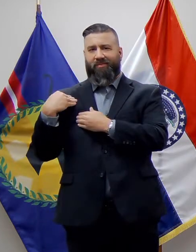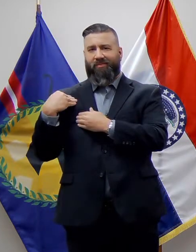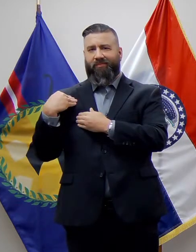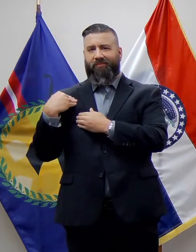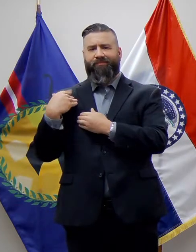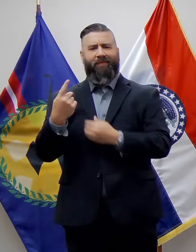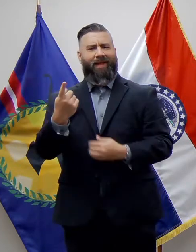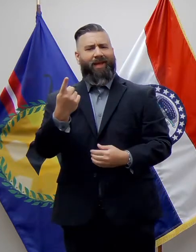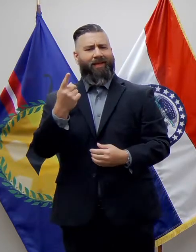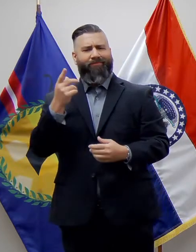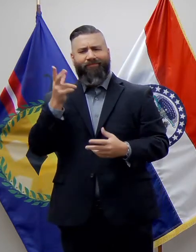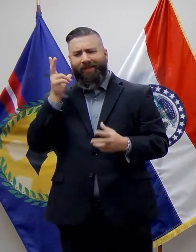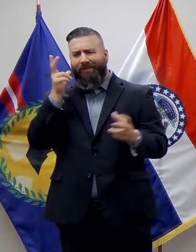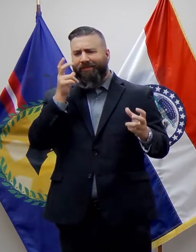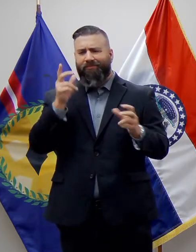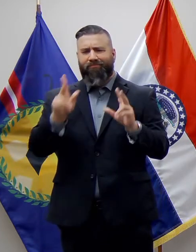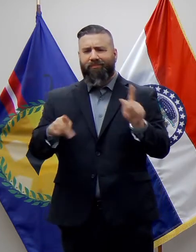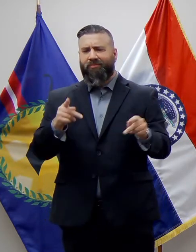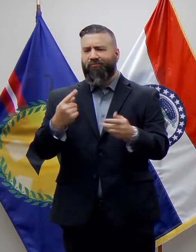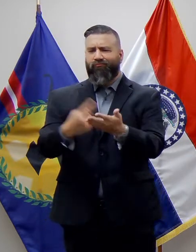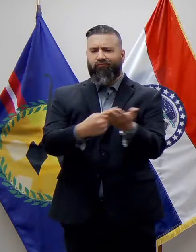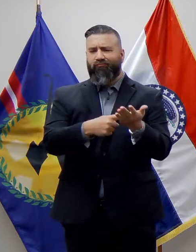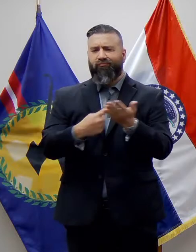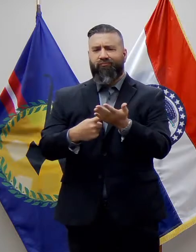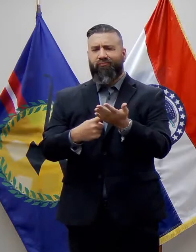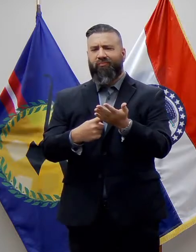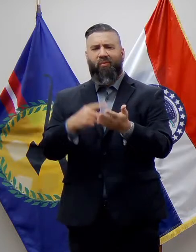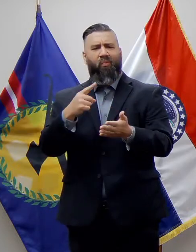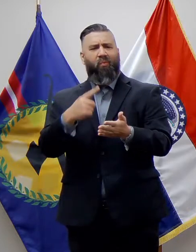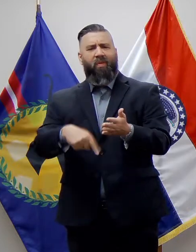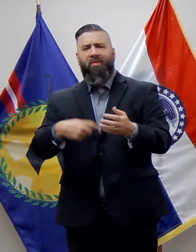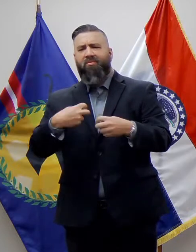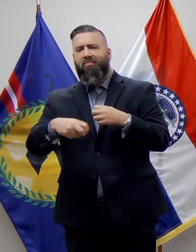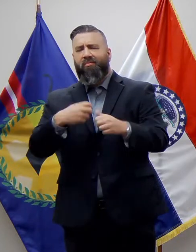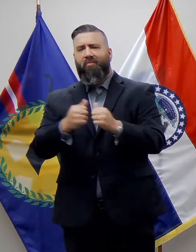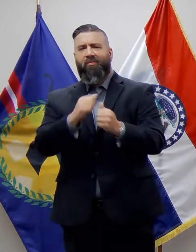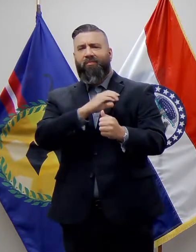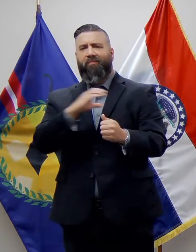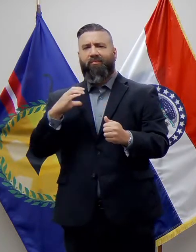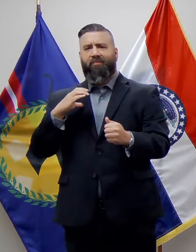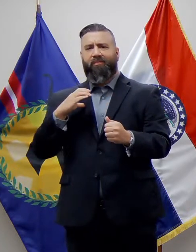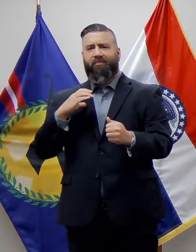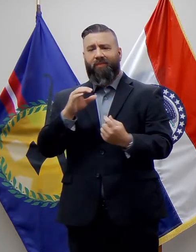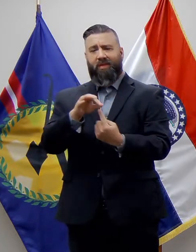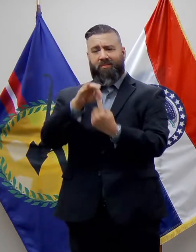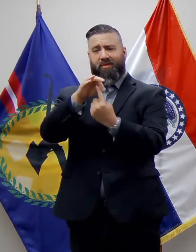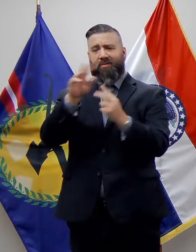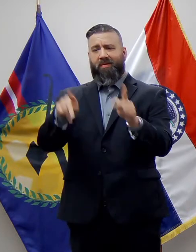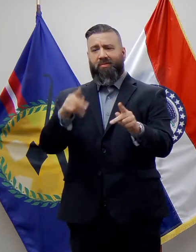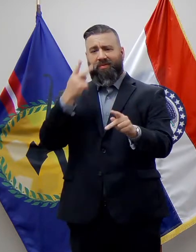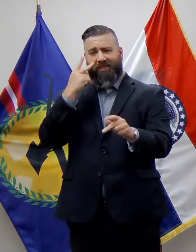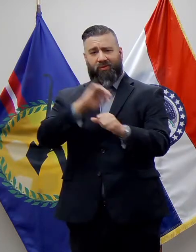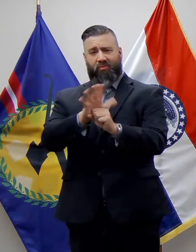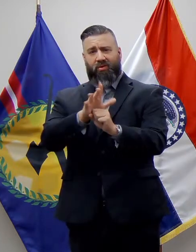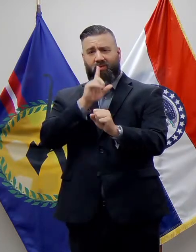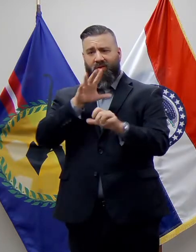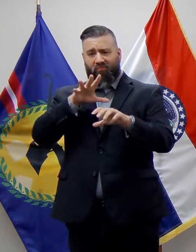who ask what the issue is with the council, especially members who have seen the pandemic hit their districts particularly